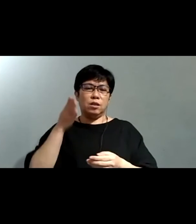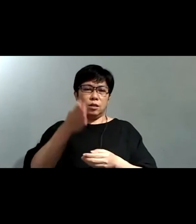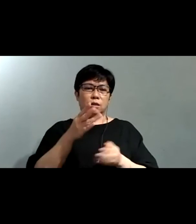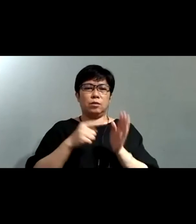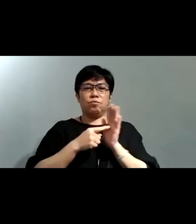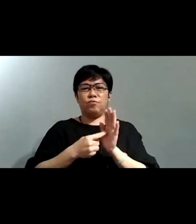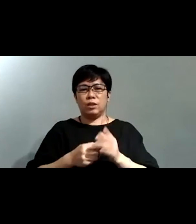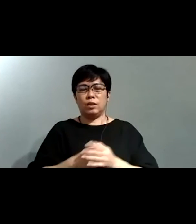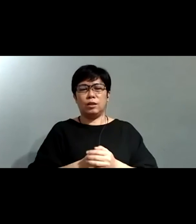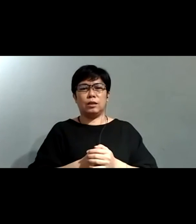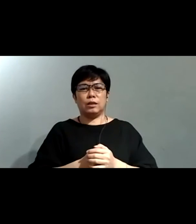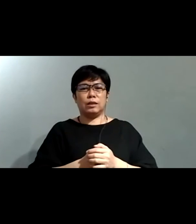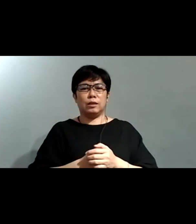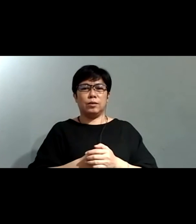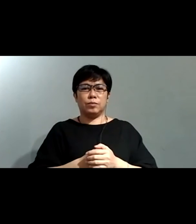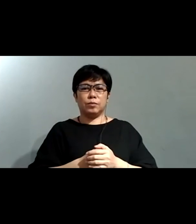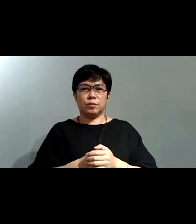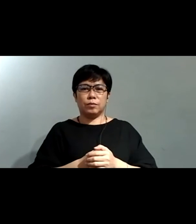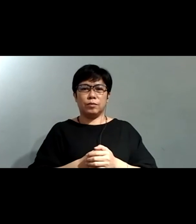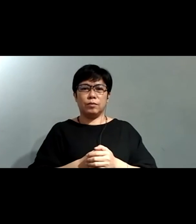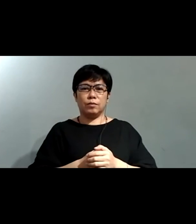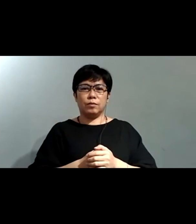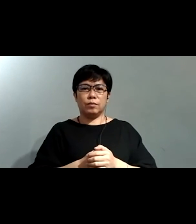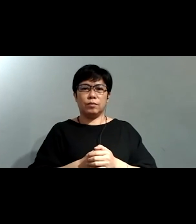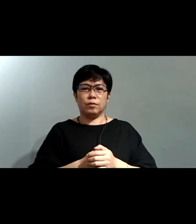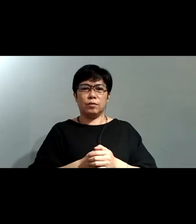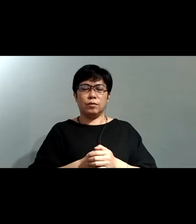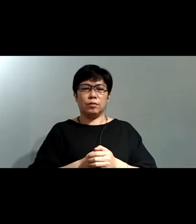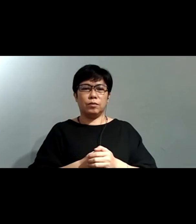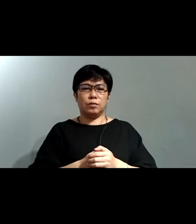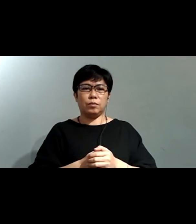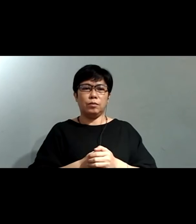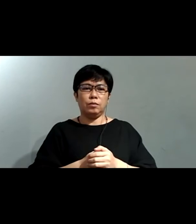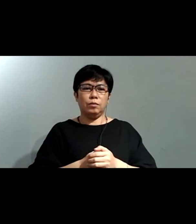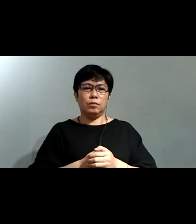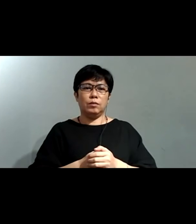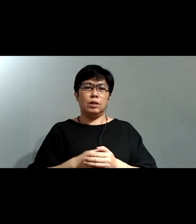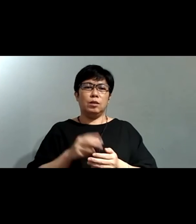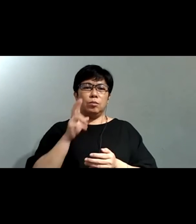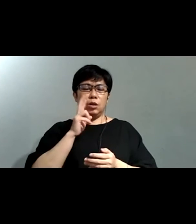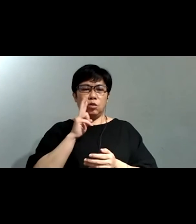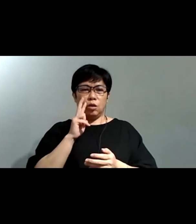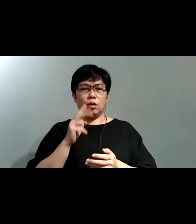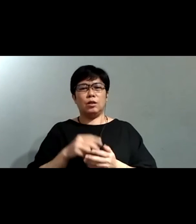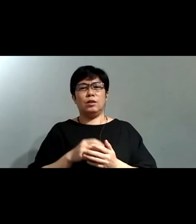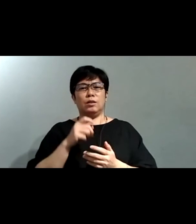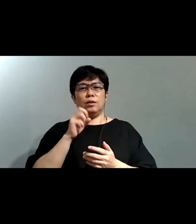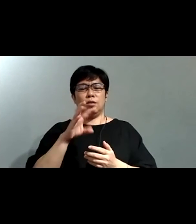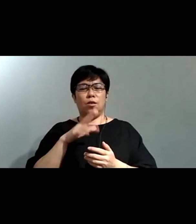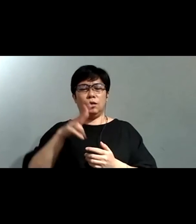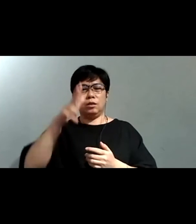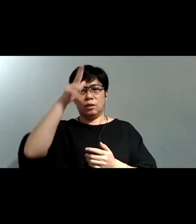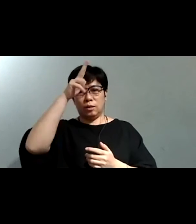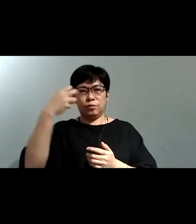we talk about the rating of our chief executive, the last